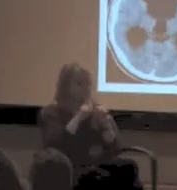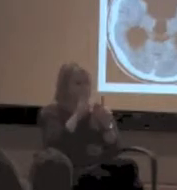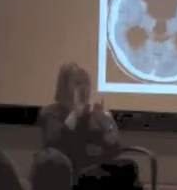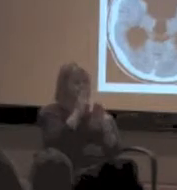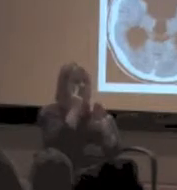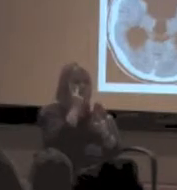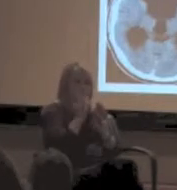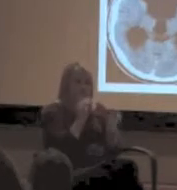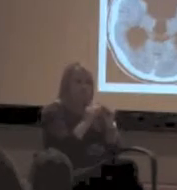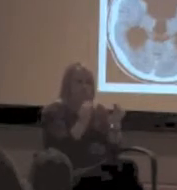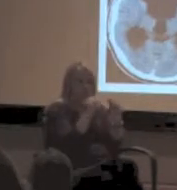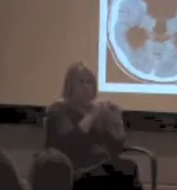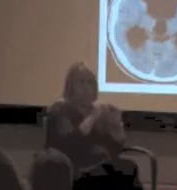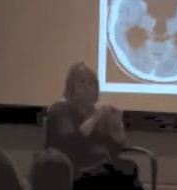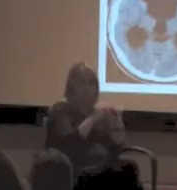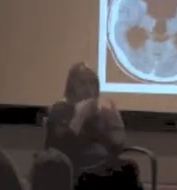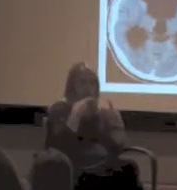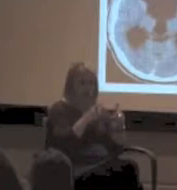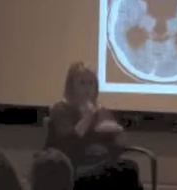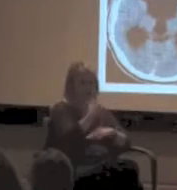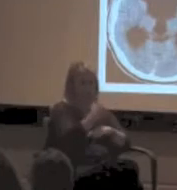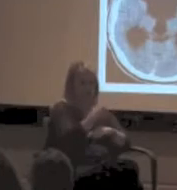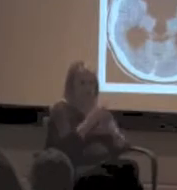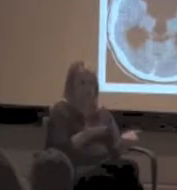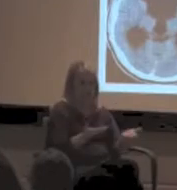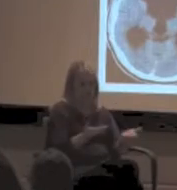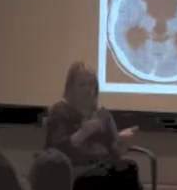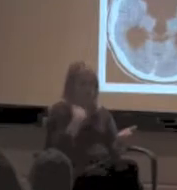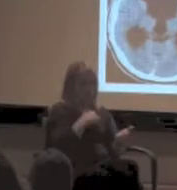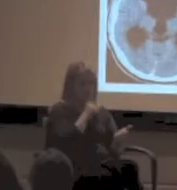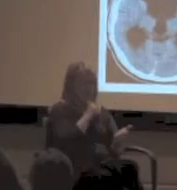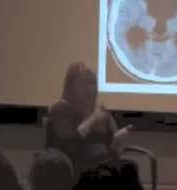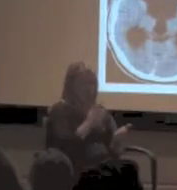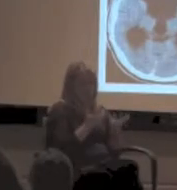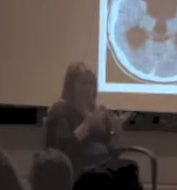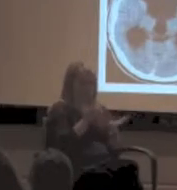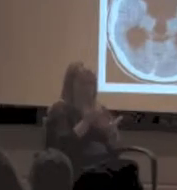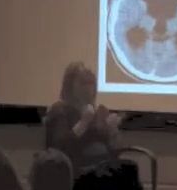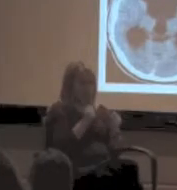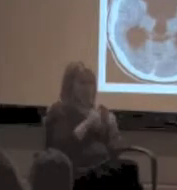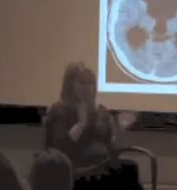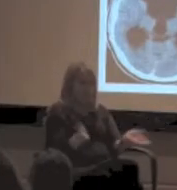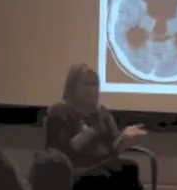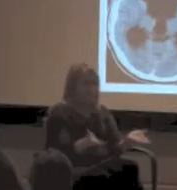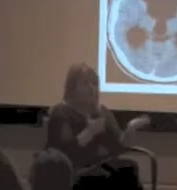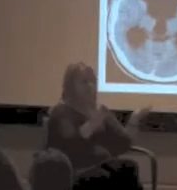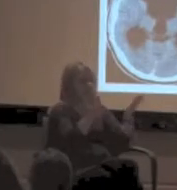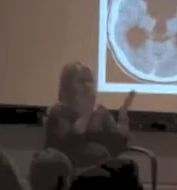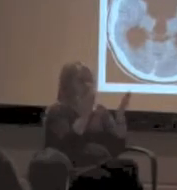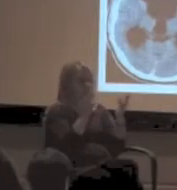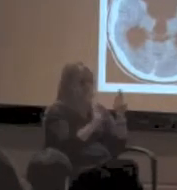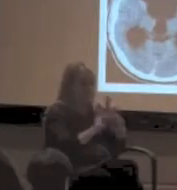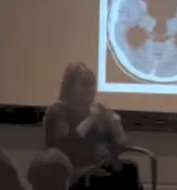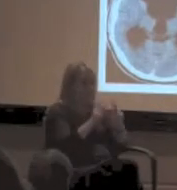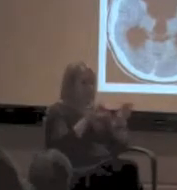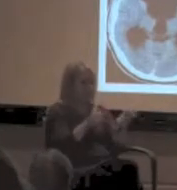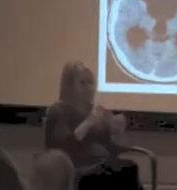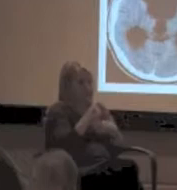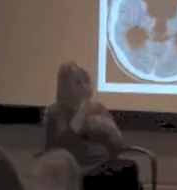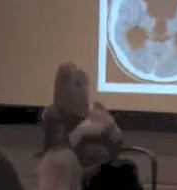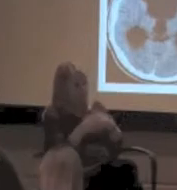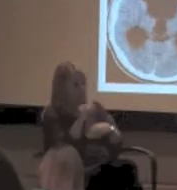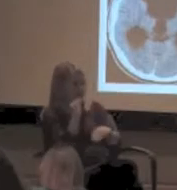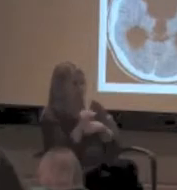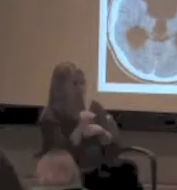more if you come in during work time hours. So we're just ramping up the hospital right now to do these on weekends